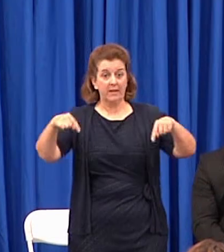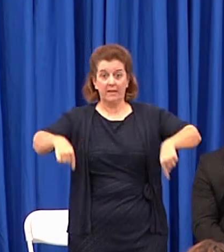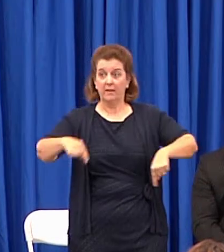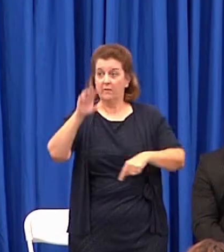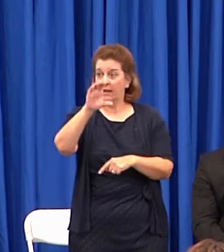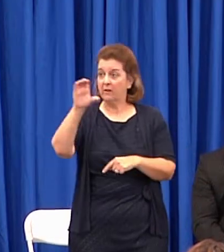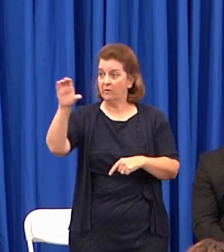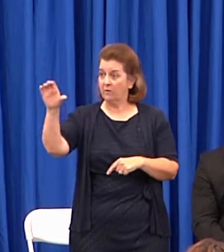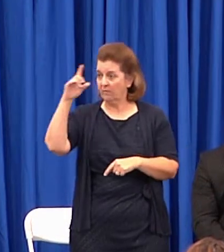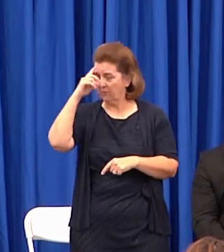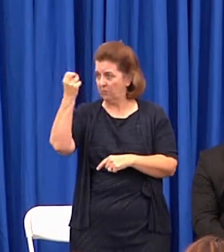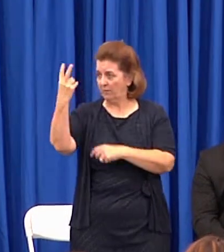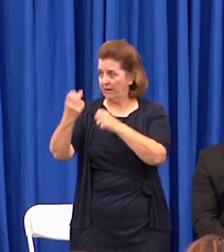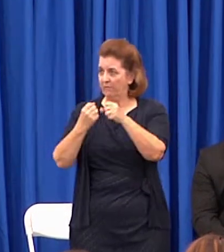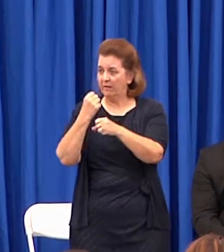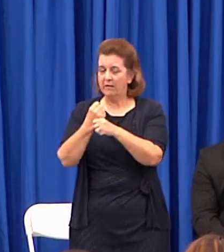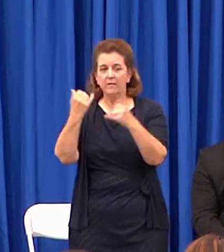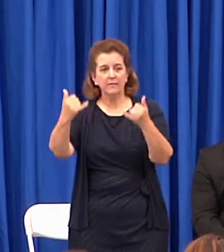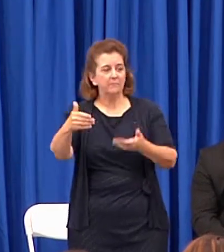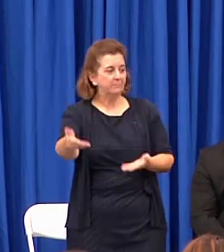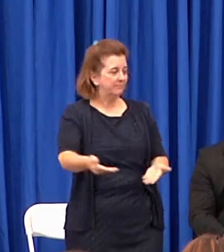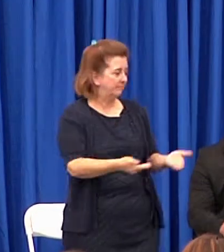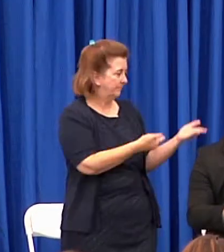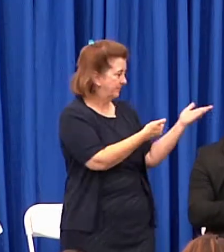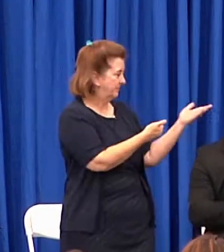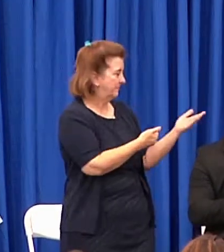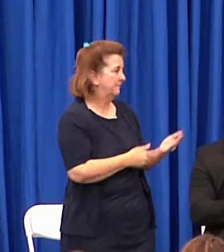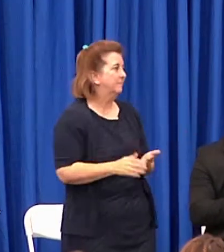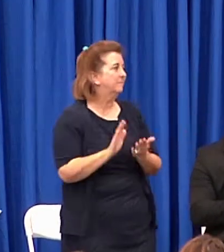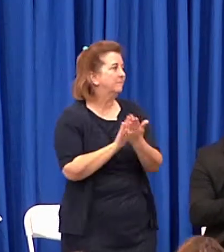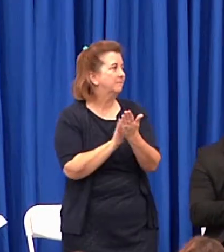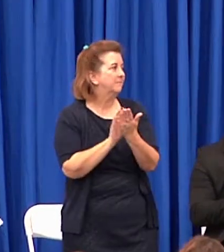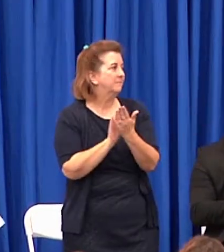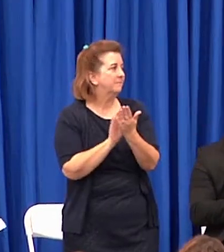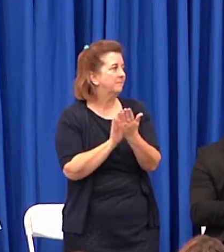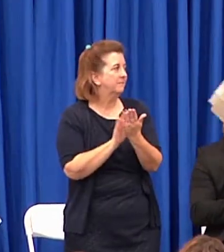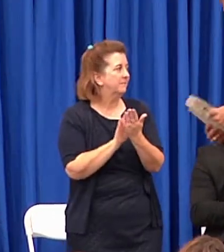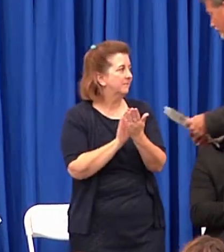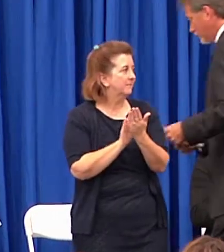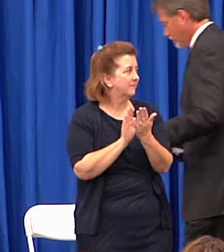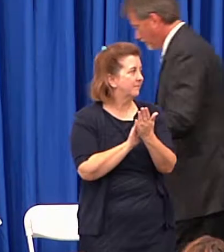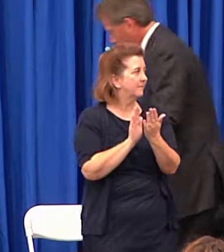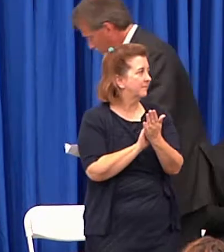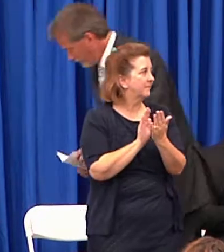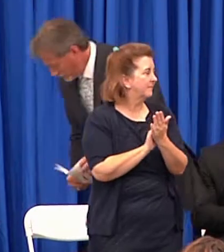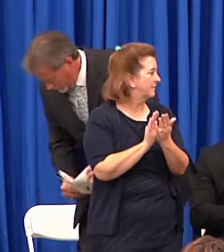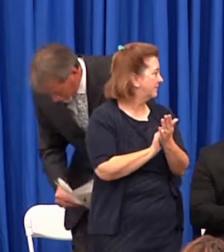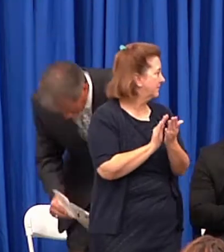Please join me in welcoming Dr. Lynn Hogan.